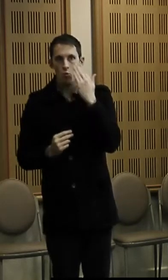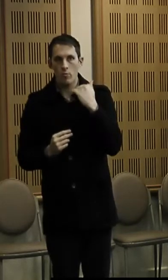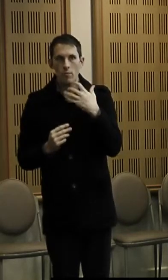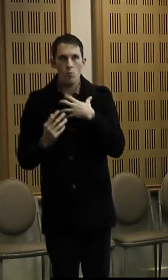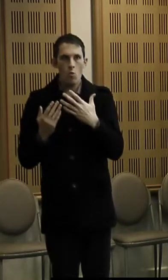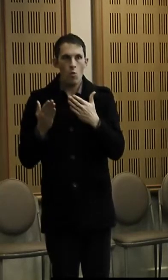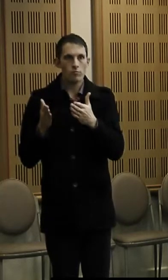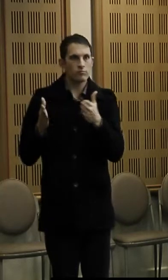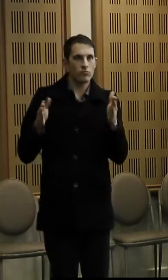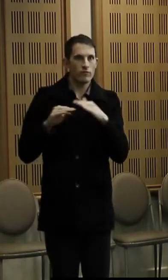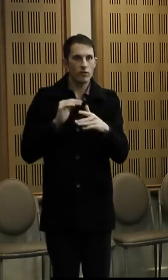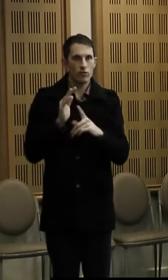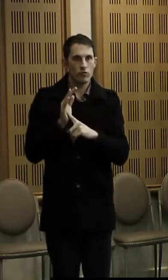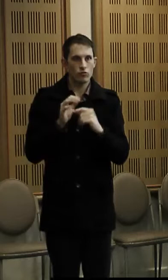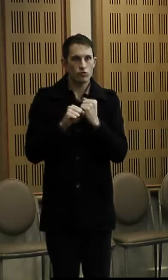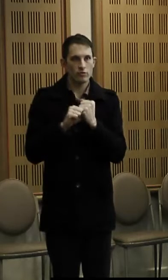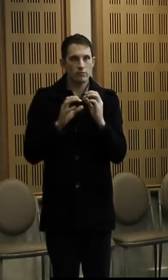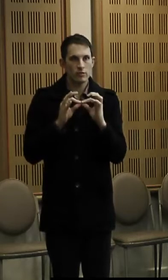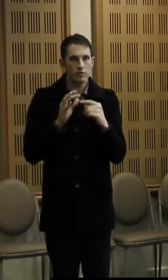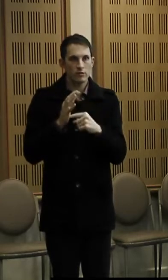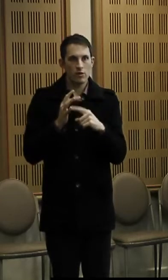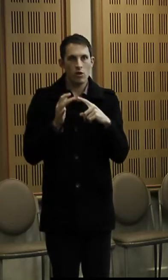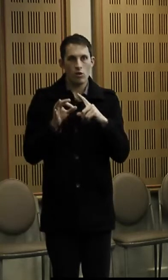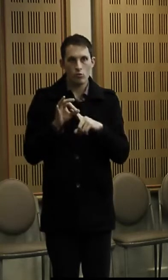LGBTIQ health outcomes and identities. And